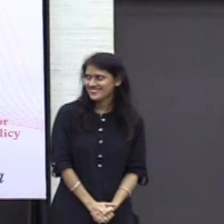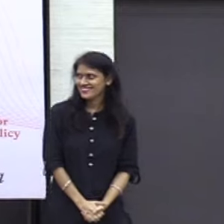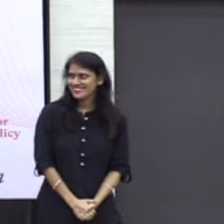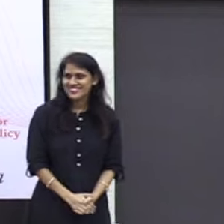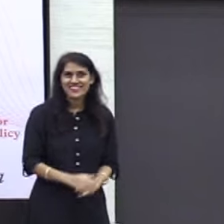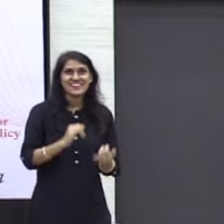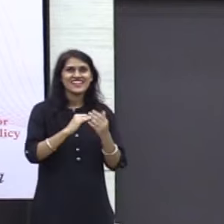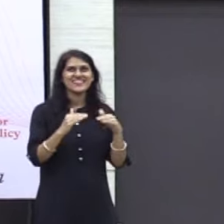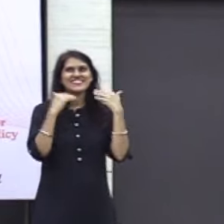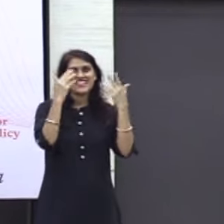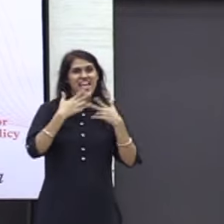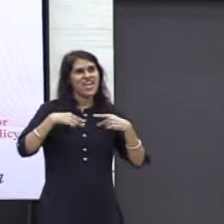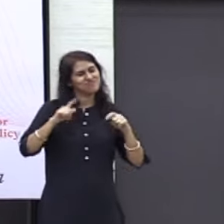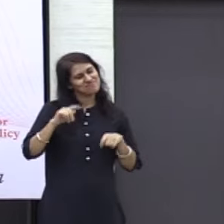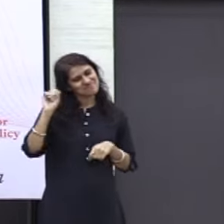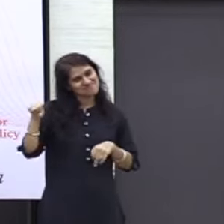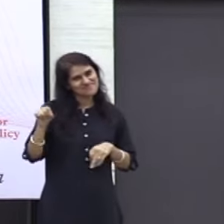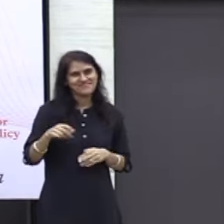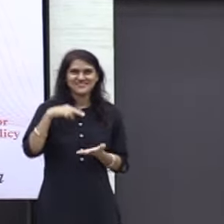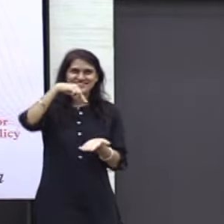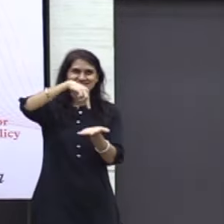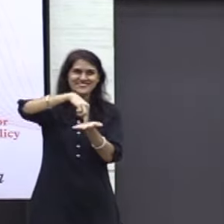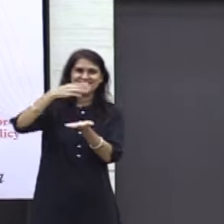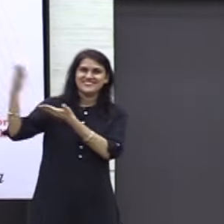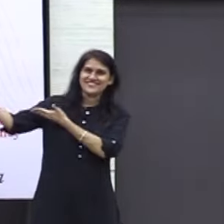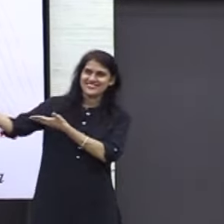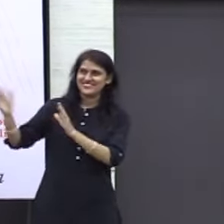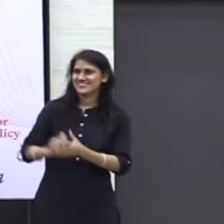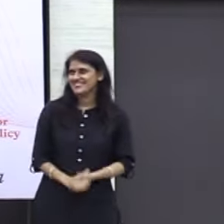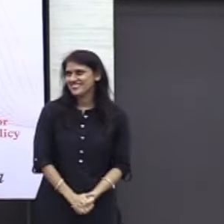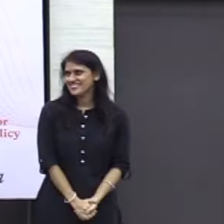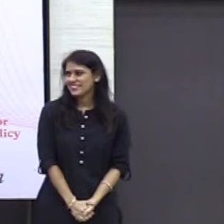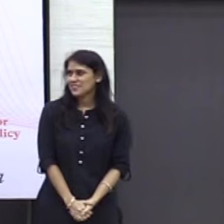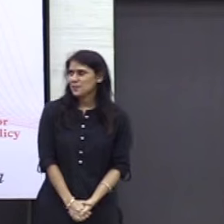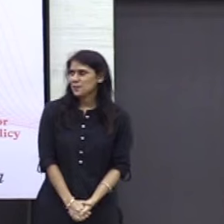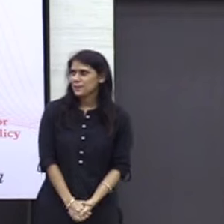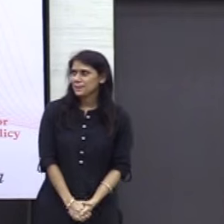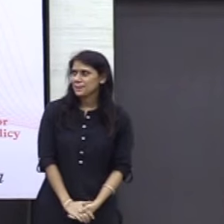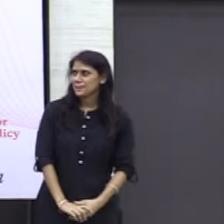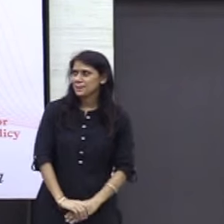standards, this was very early.